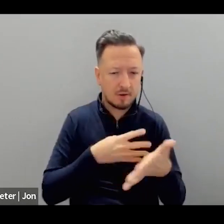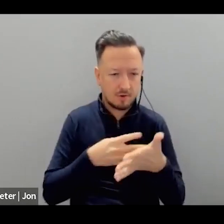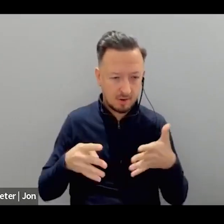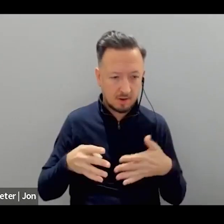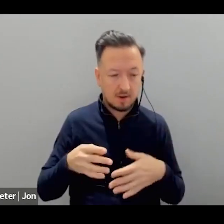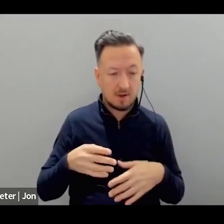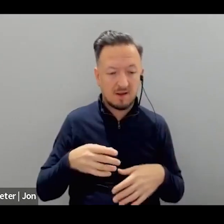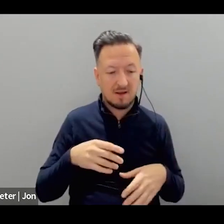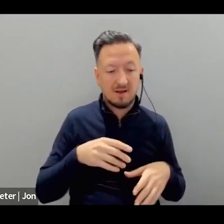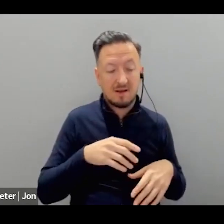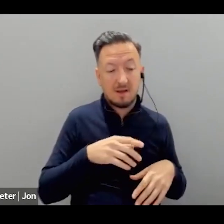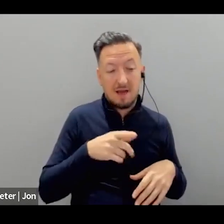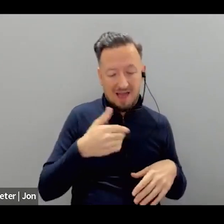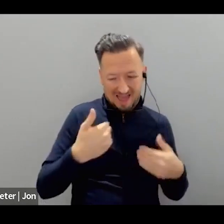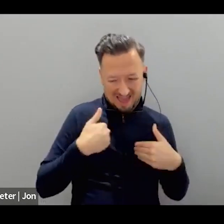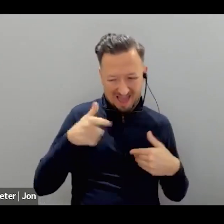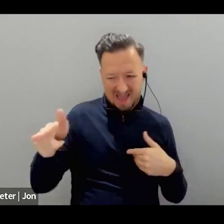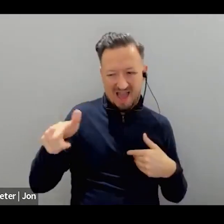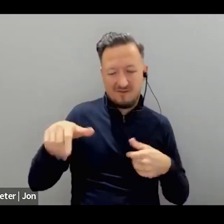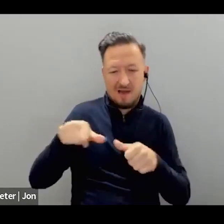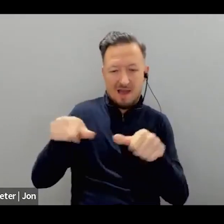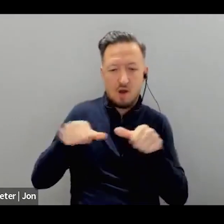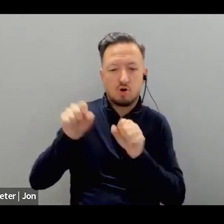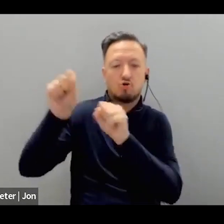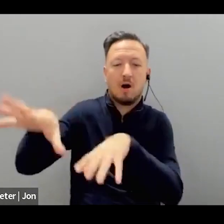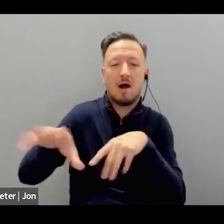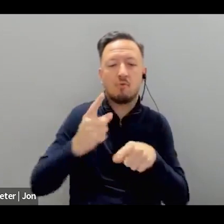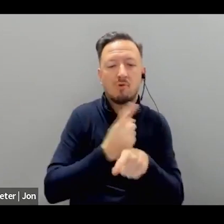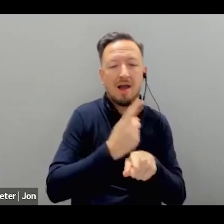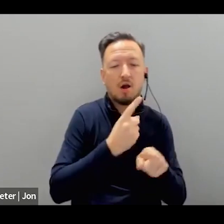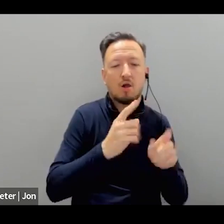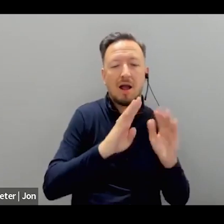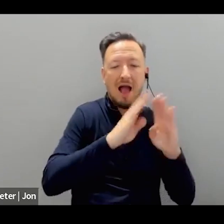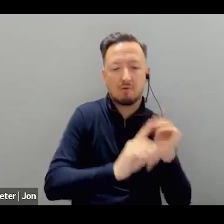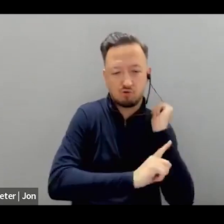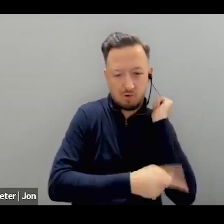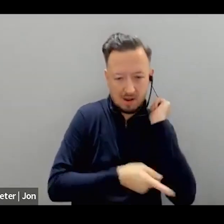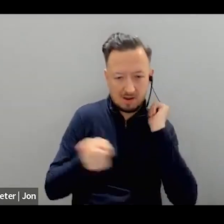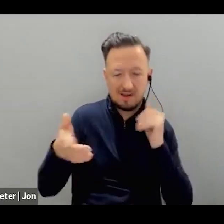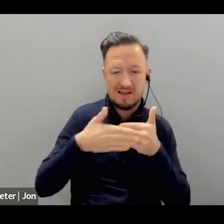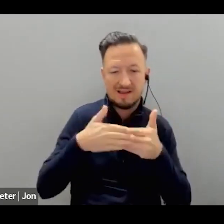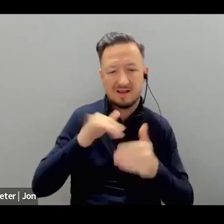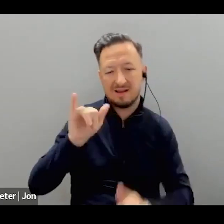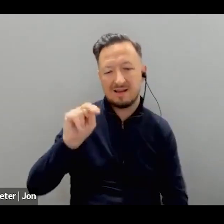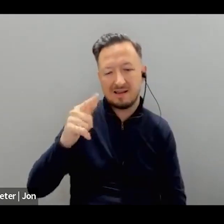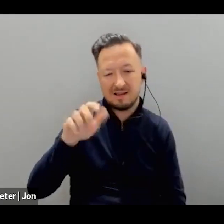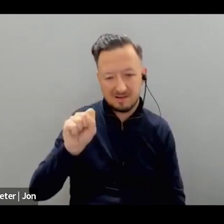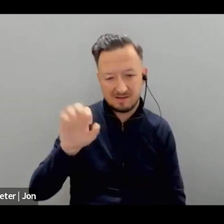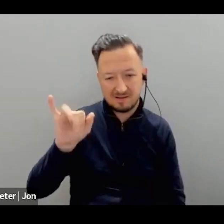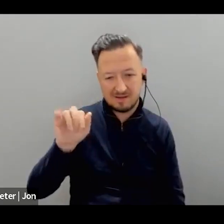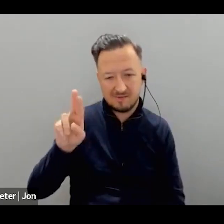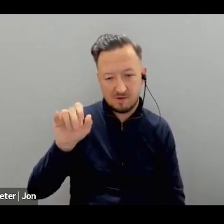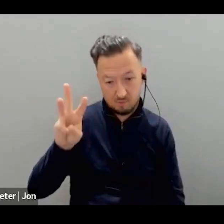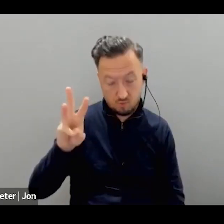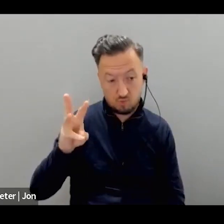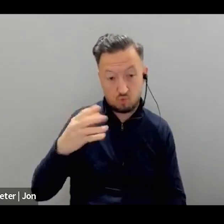bagged household trash is open from 8:30 a.m. to 3:30 p.m. today at the Ingalls Fairview, and on tomorrow,